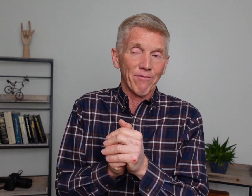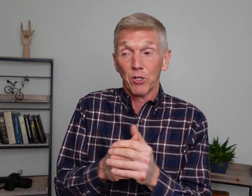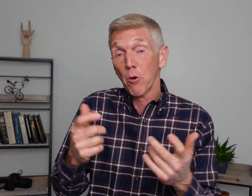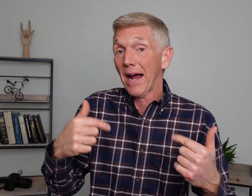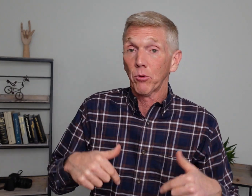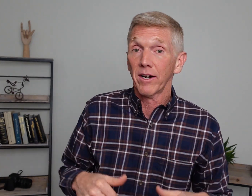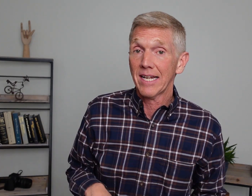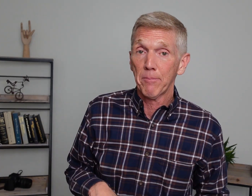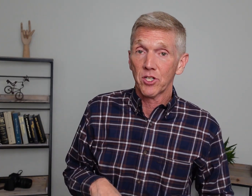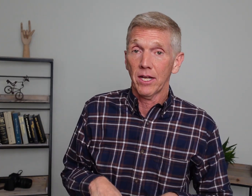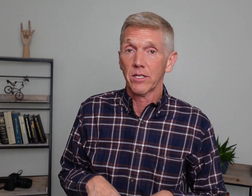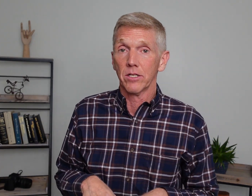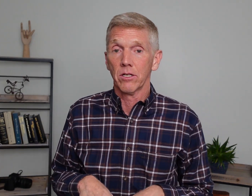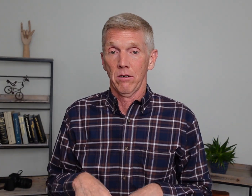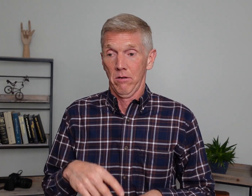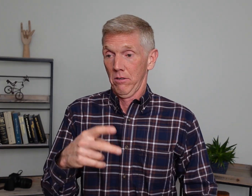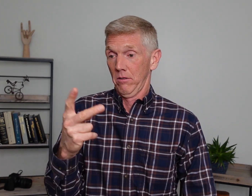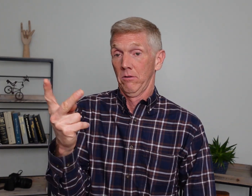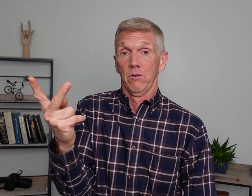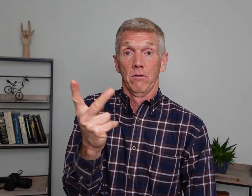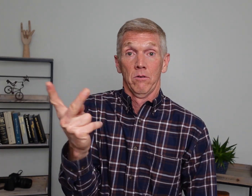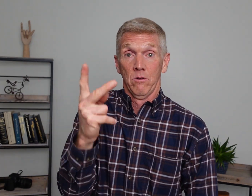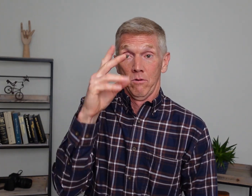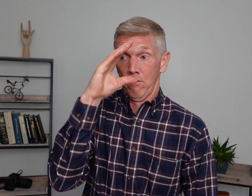Let's go back to our example sentences.